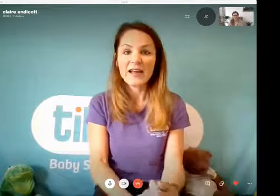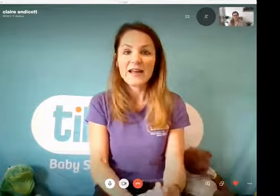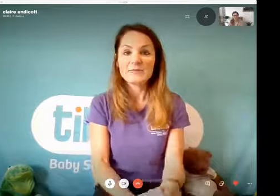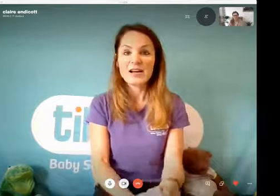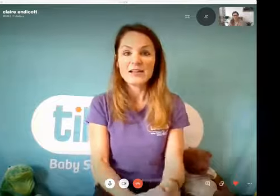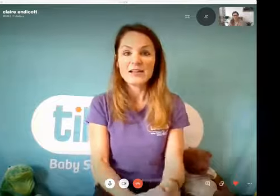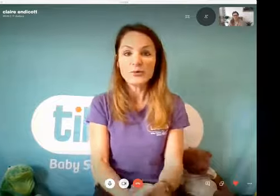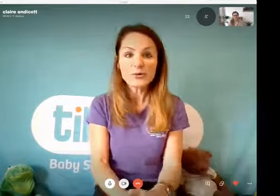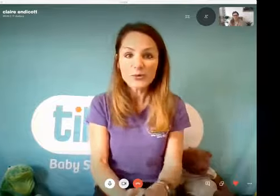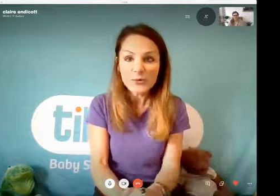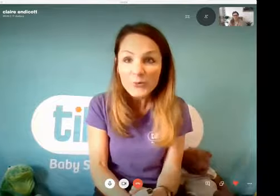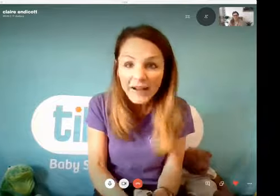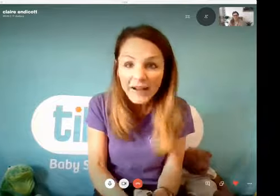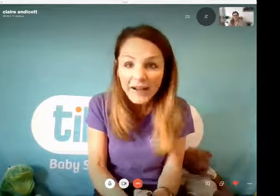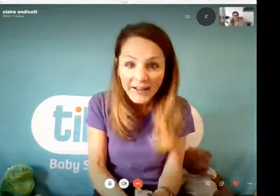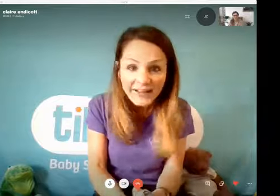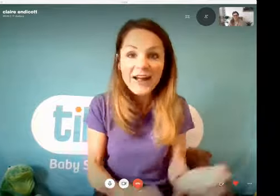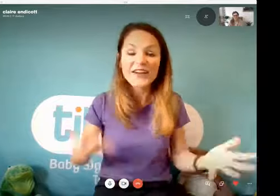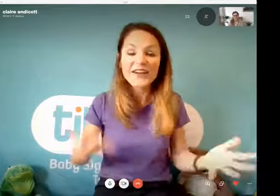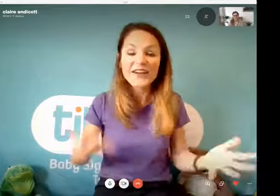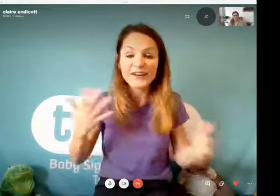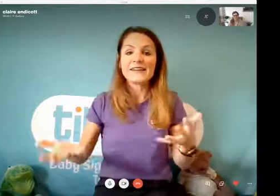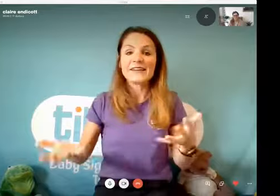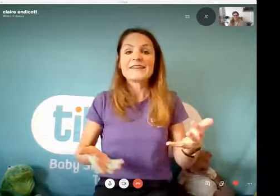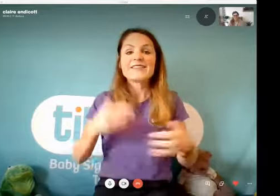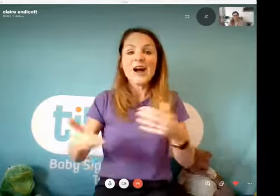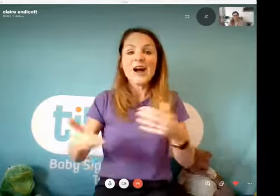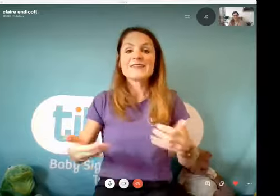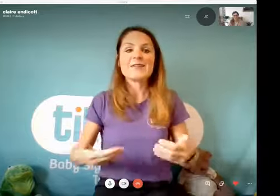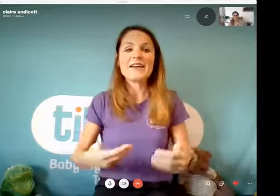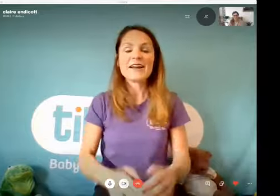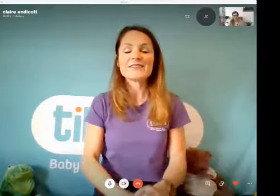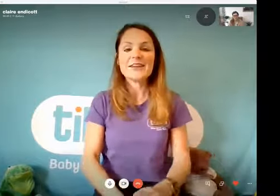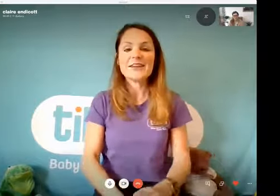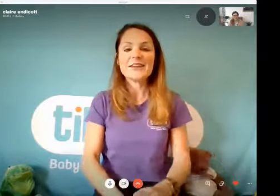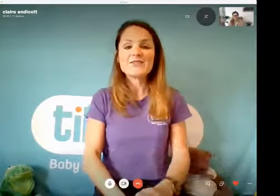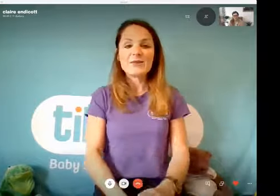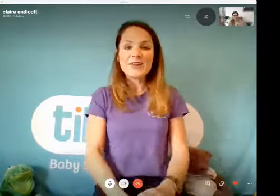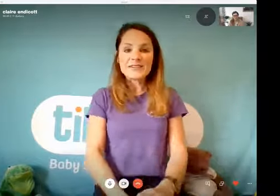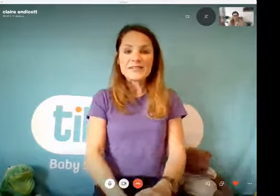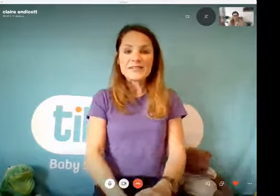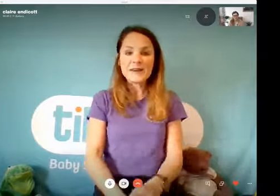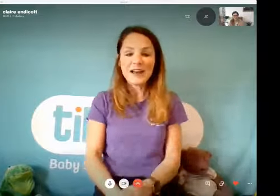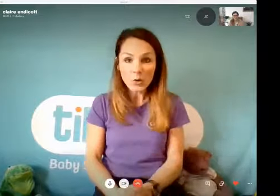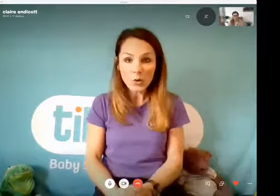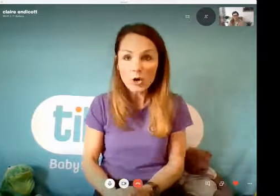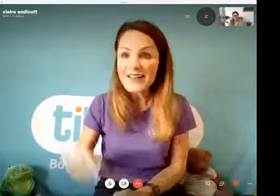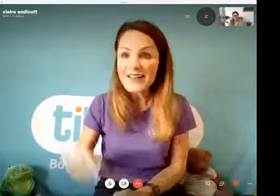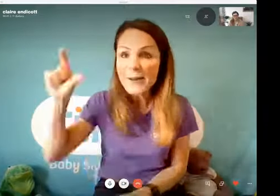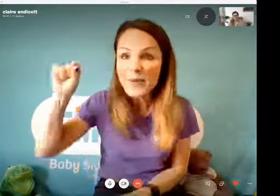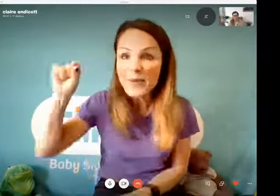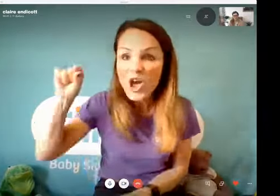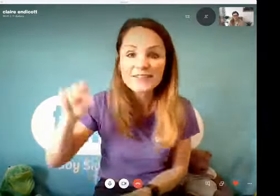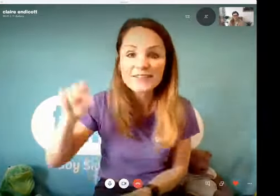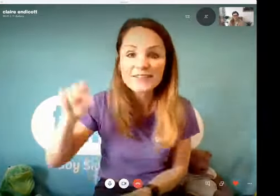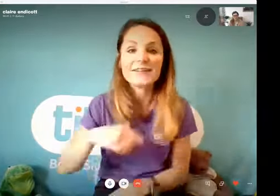like, oh, go, go, go, go, you know, if you can sign to them, it actually gives you a reason to be like, oh, look, there's a bird, and show them